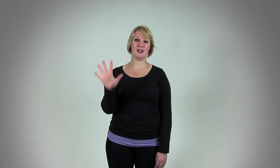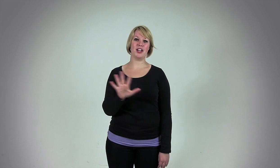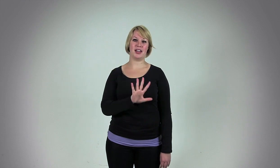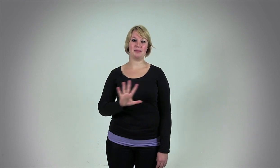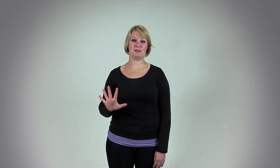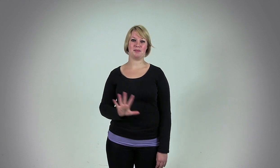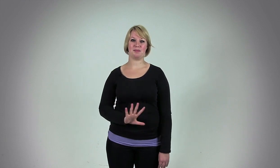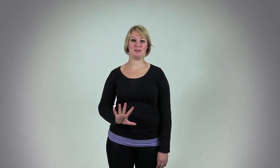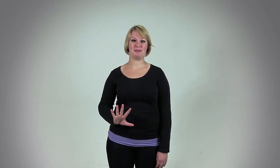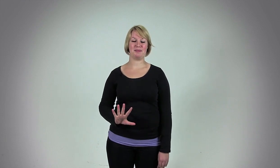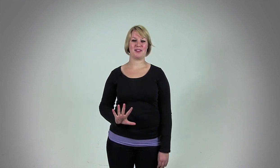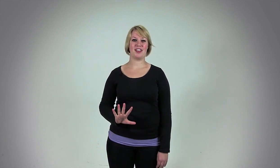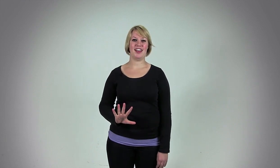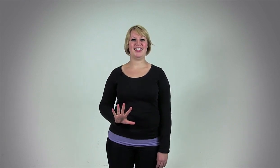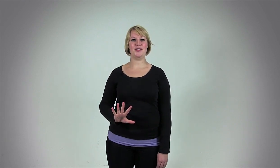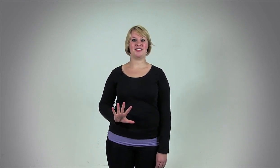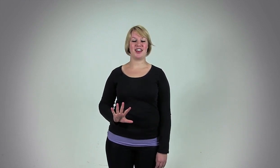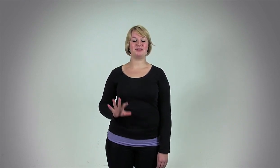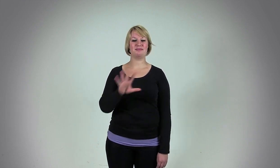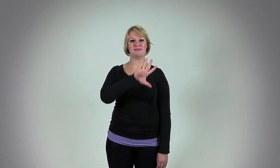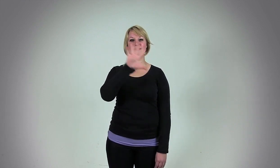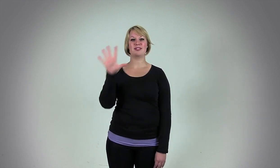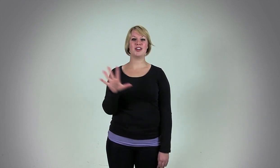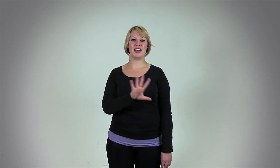colour. And you have a go. Colour.